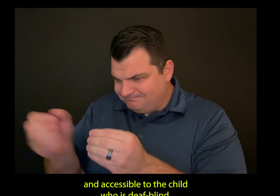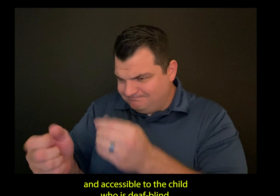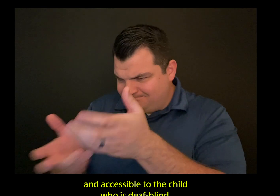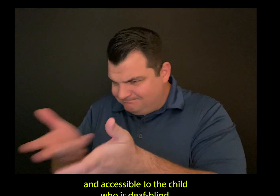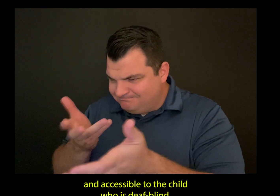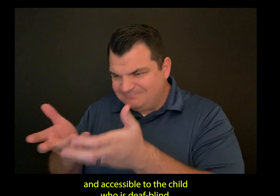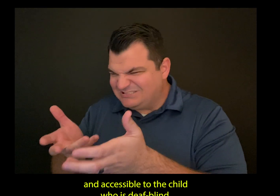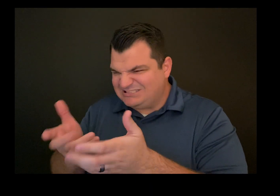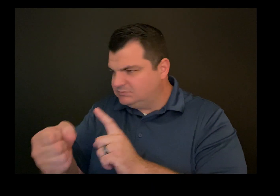who is deafblind.